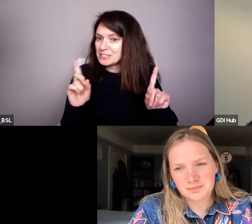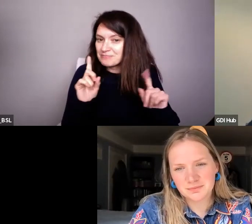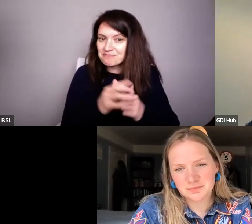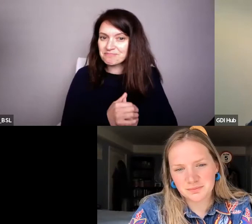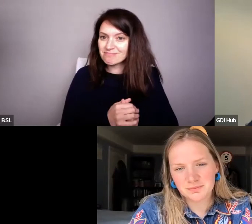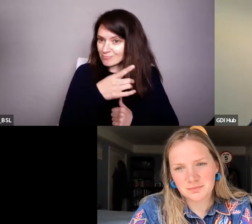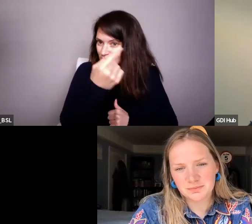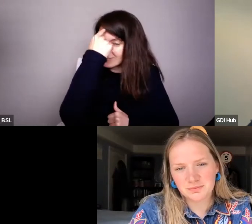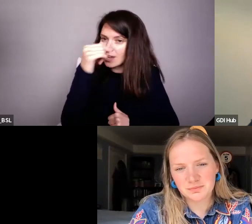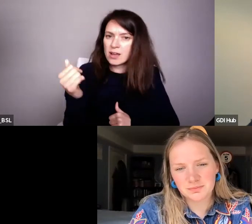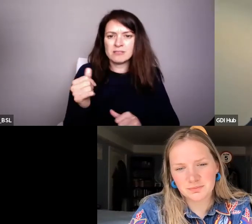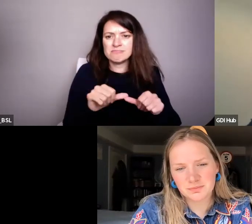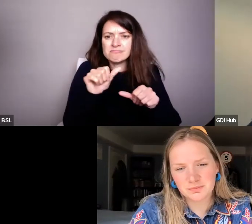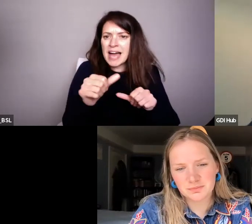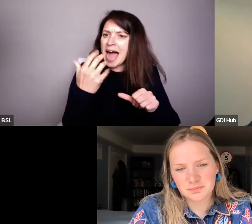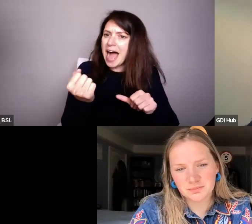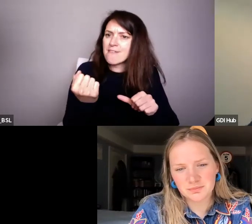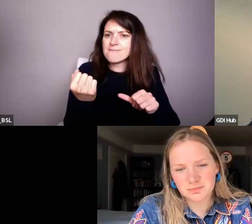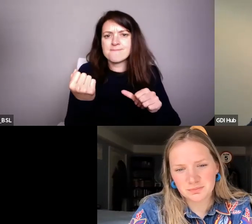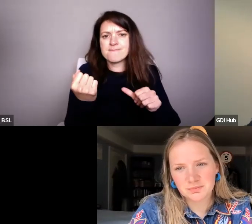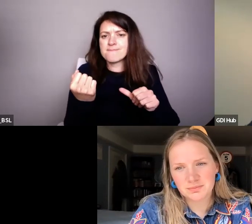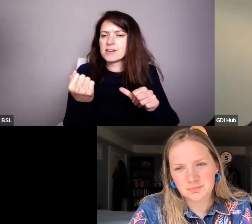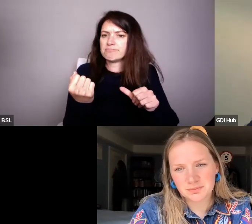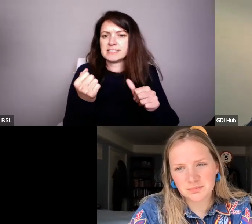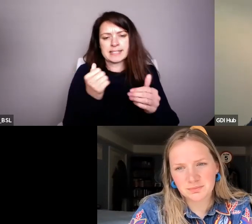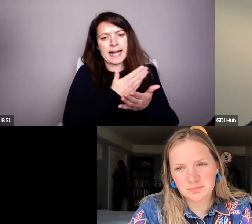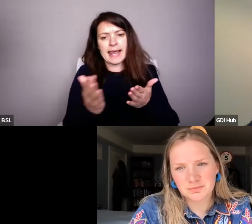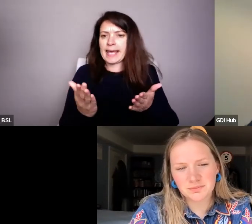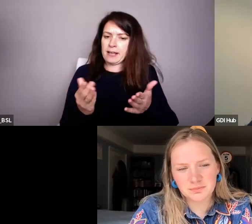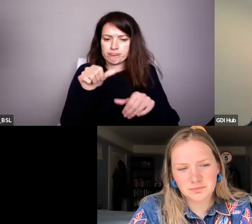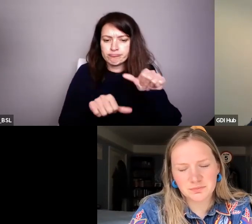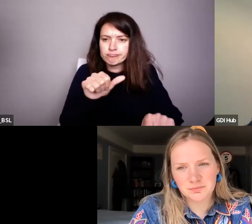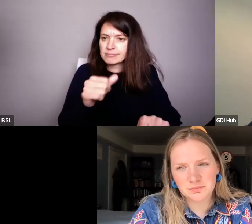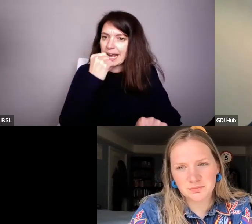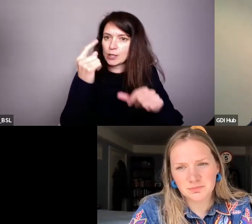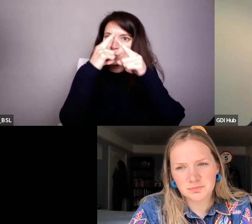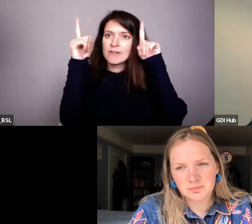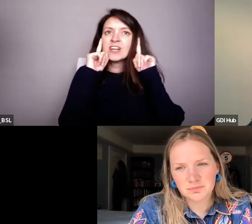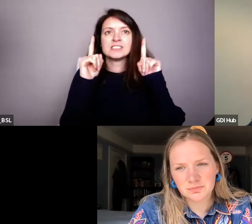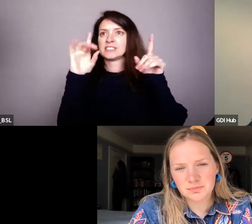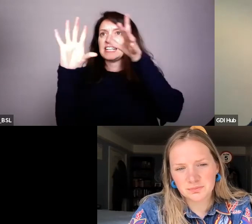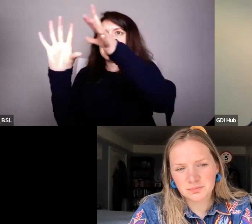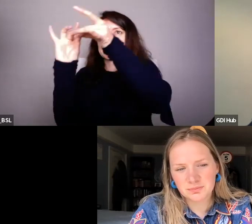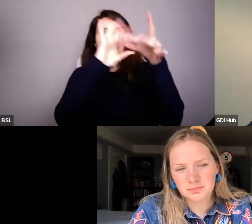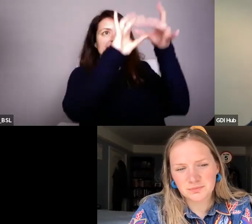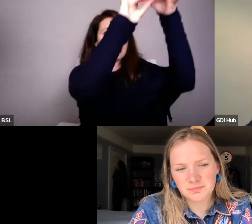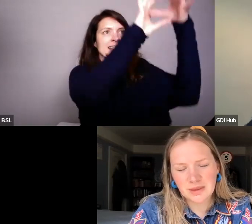clear way for universities to support and help each other to implement this positive change, and how might be the mechanisms to make that